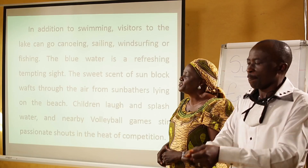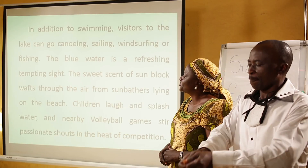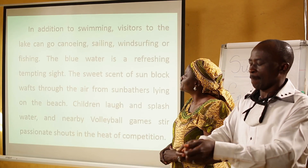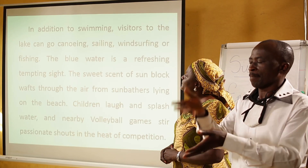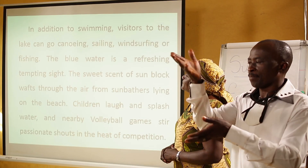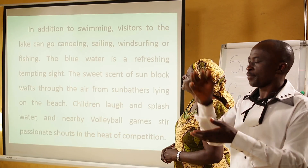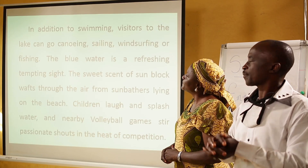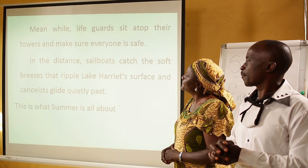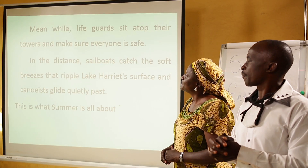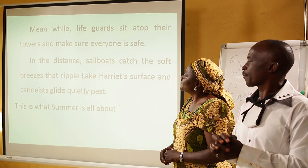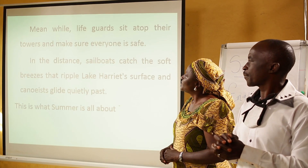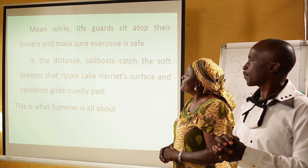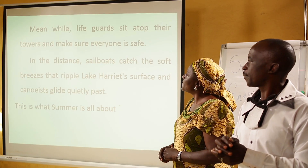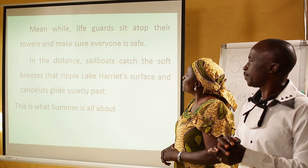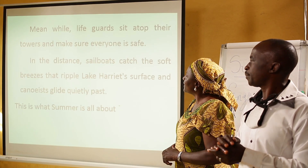of competition.